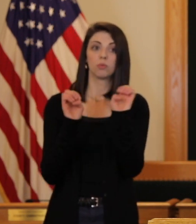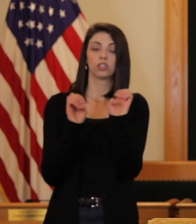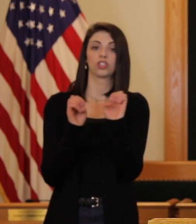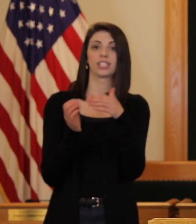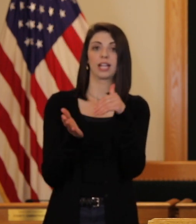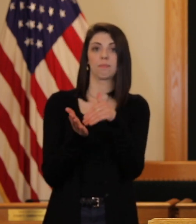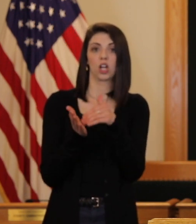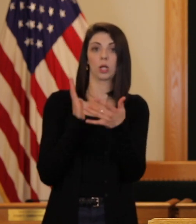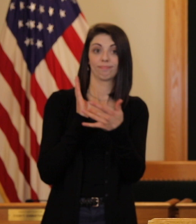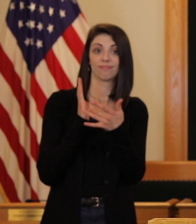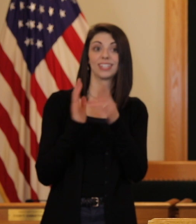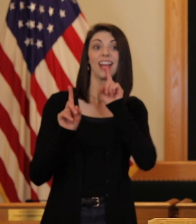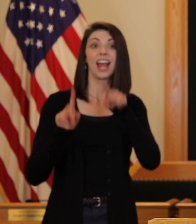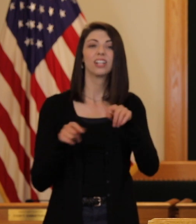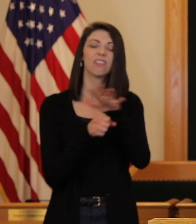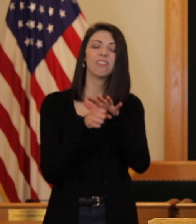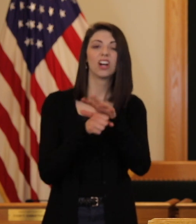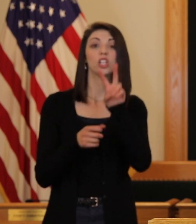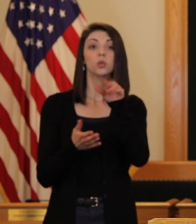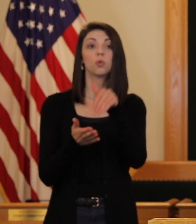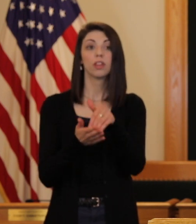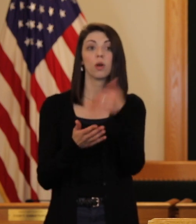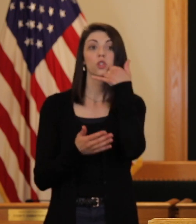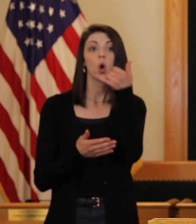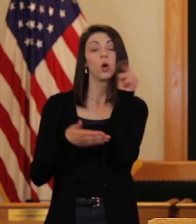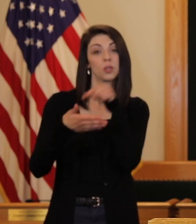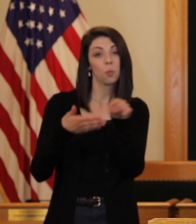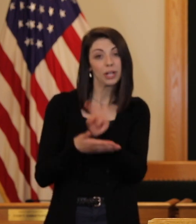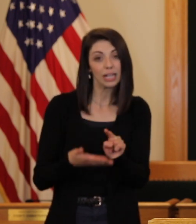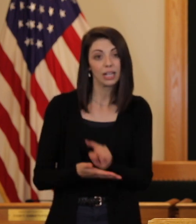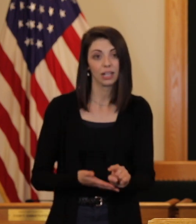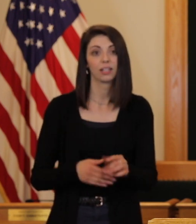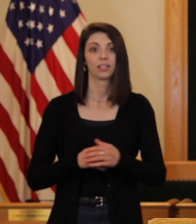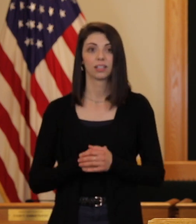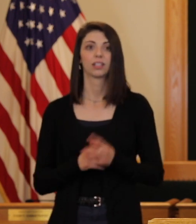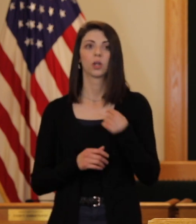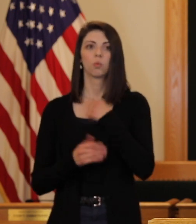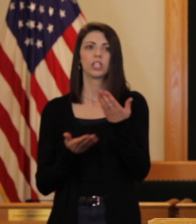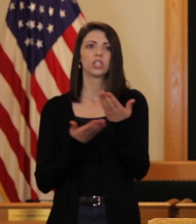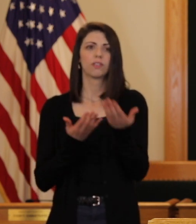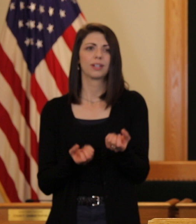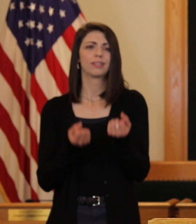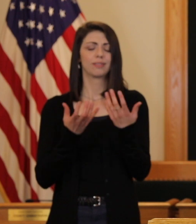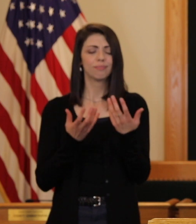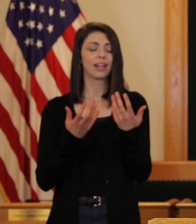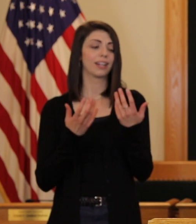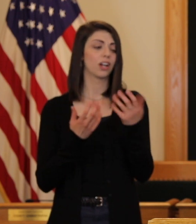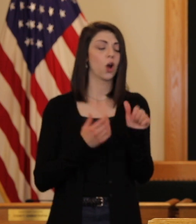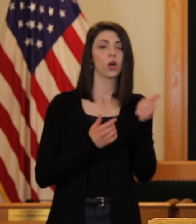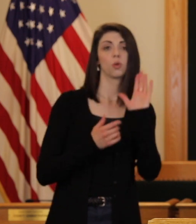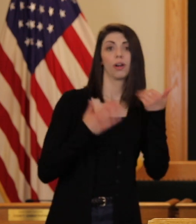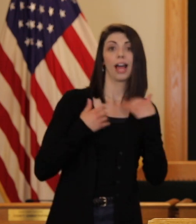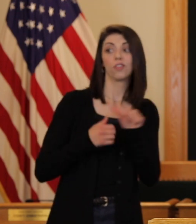2,000 calls a week. Many providers work multiple jobs and serve in more than one agency. Being part of an